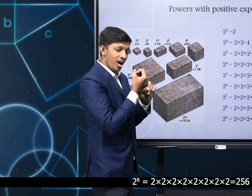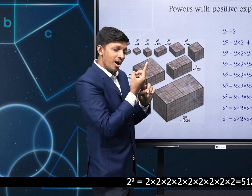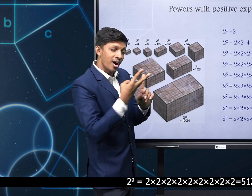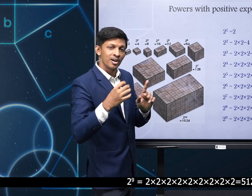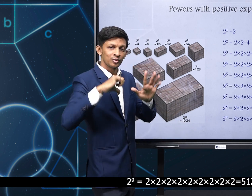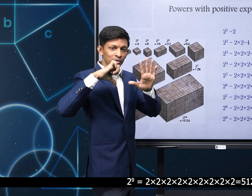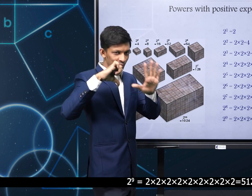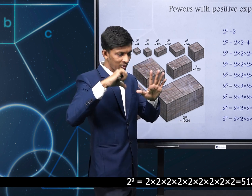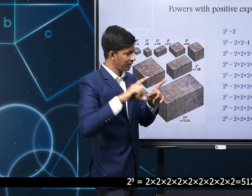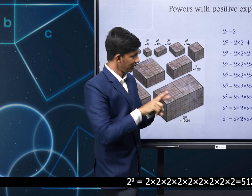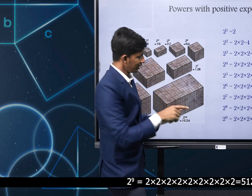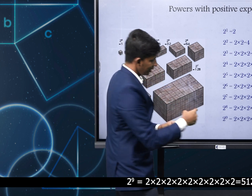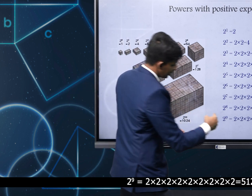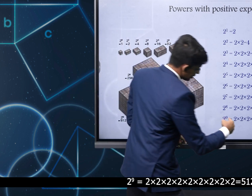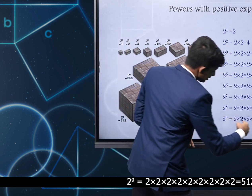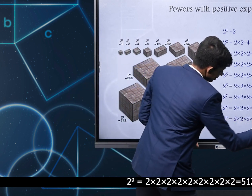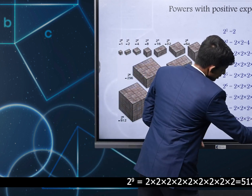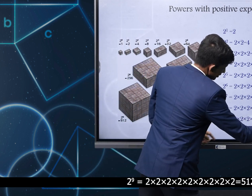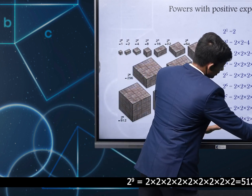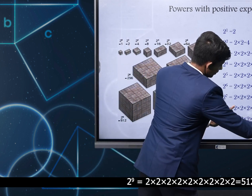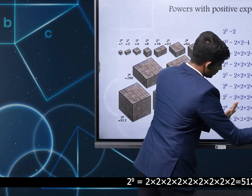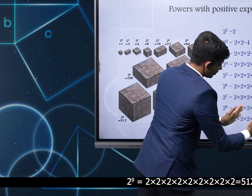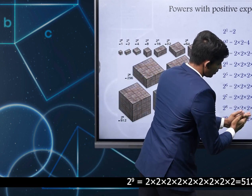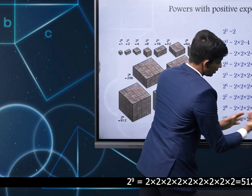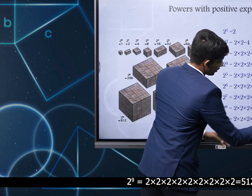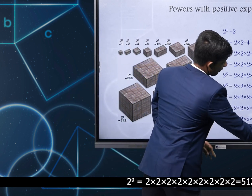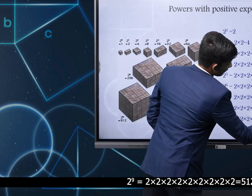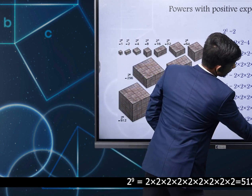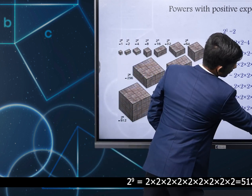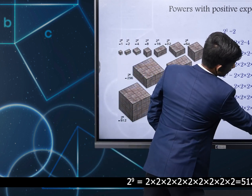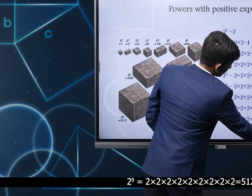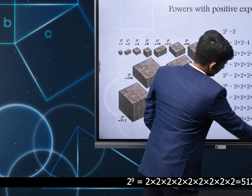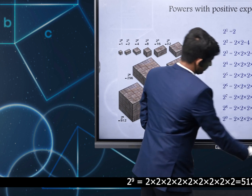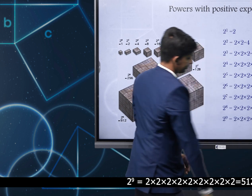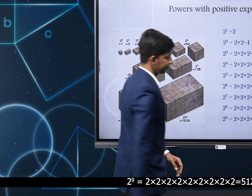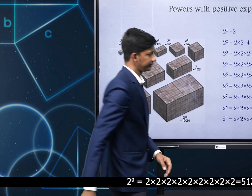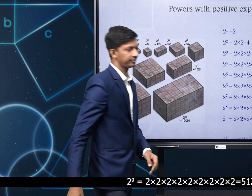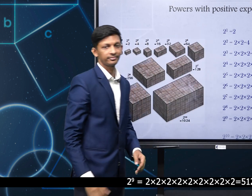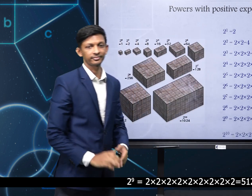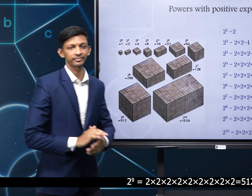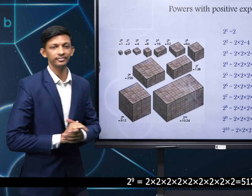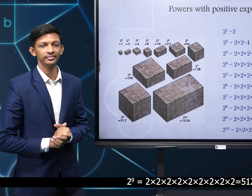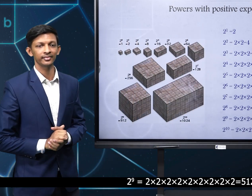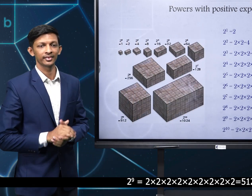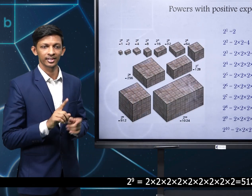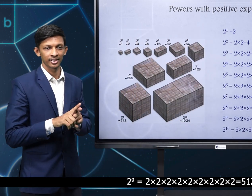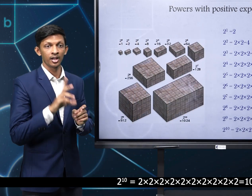2 to the power of 9 is equal to 2 multiplied 9 times, which is equal to 512. 2 to the